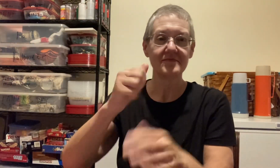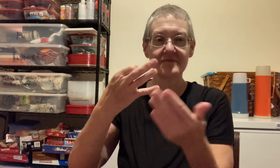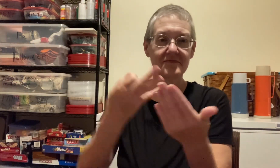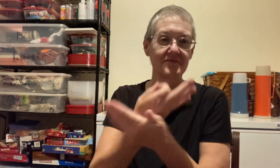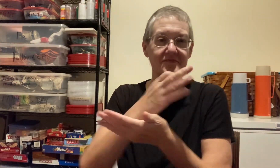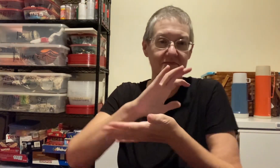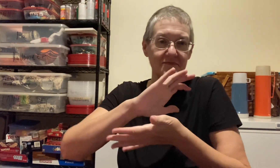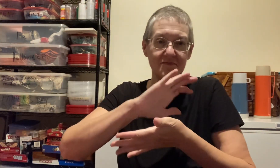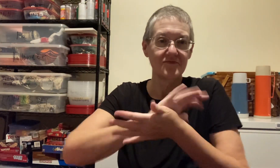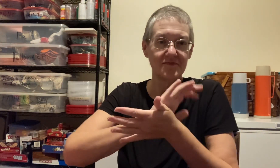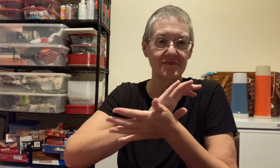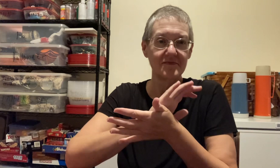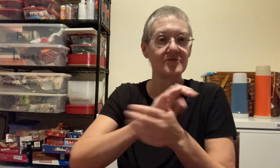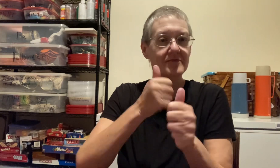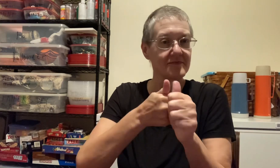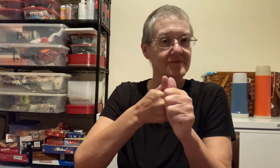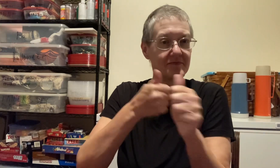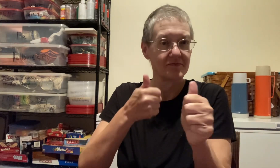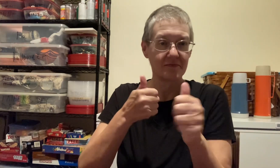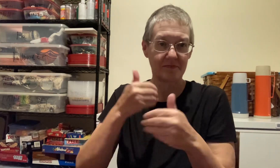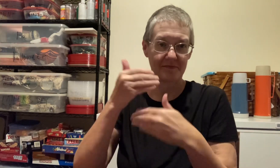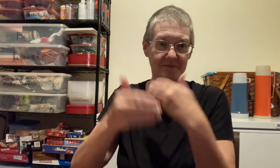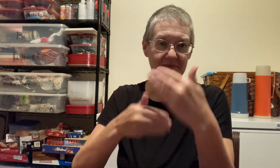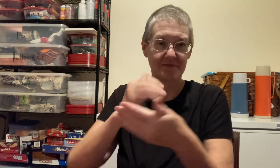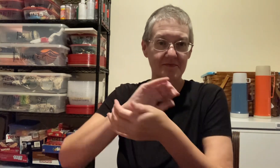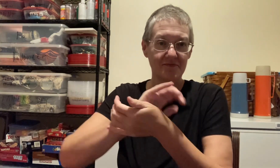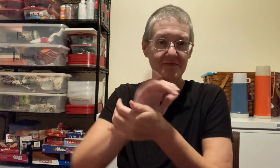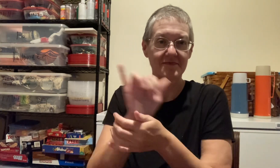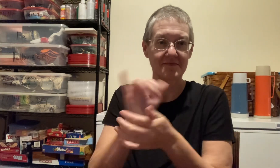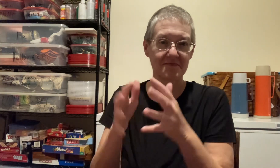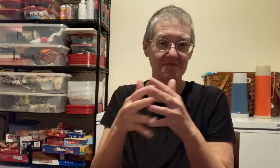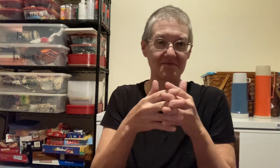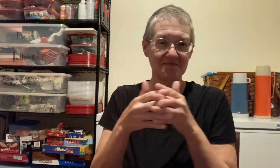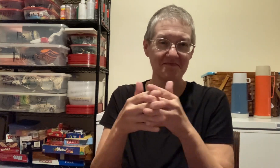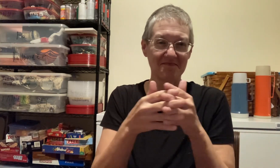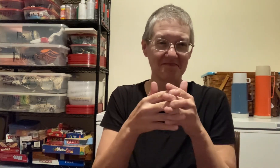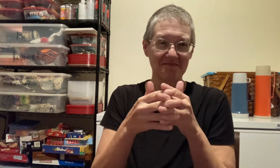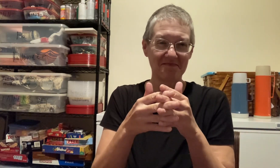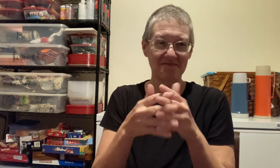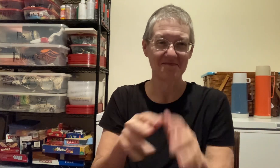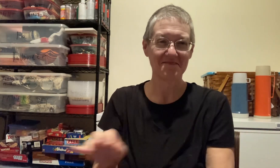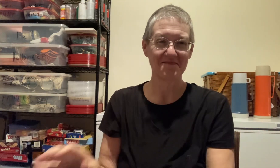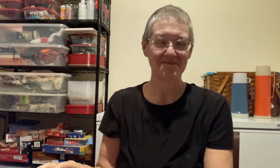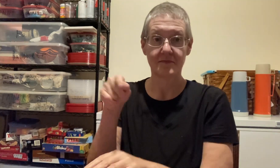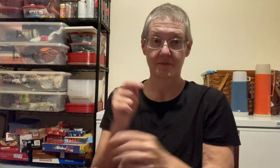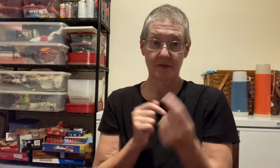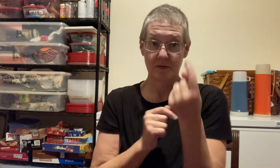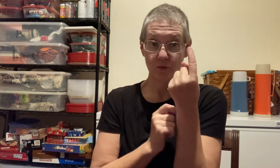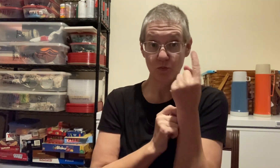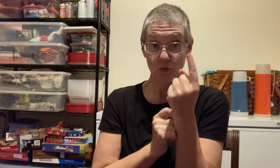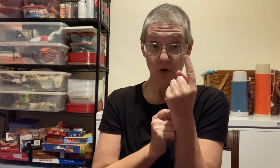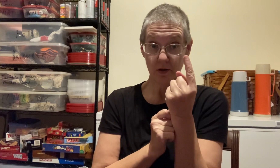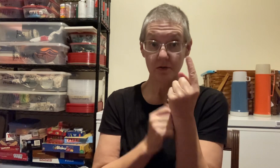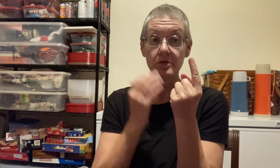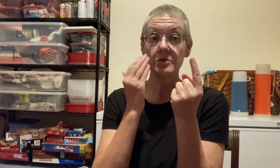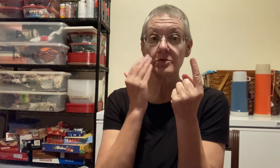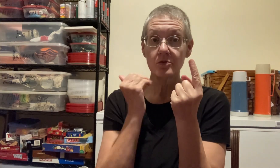Any fresh cheese will work. Just avoid processed cheeses like American.